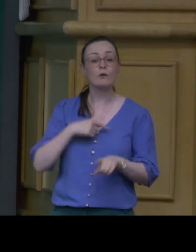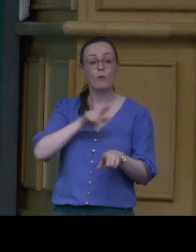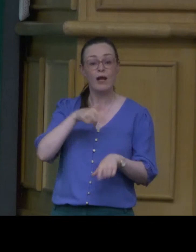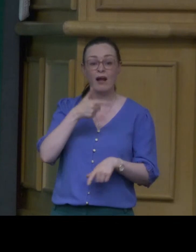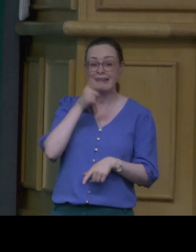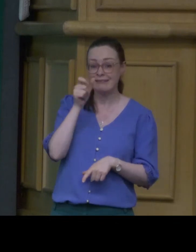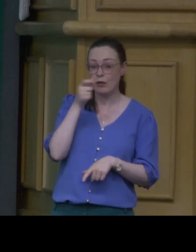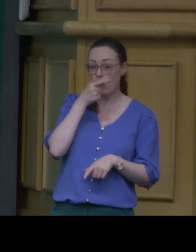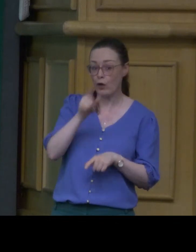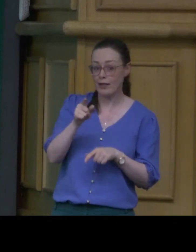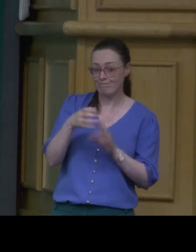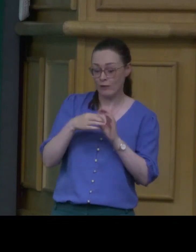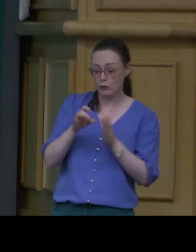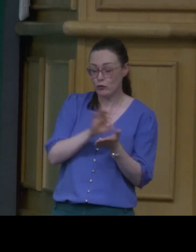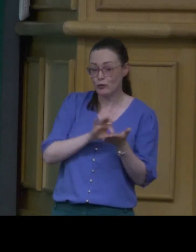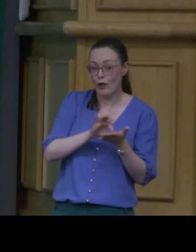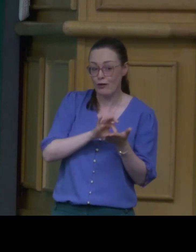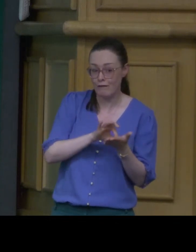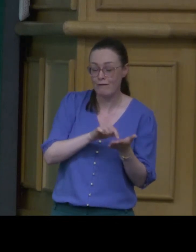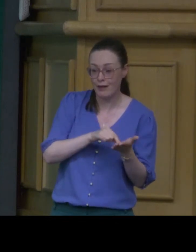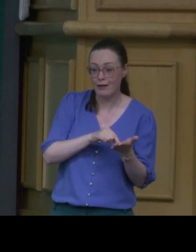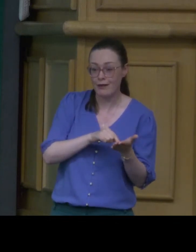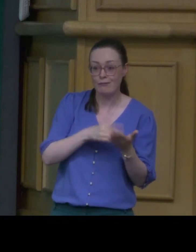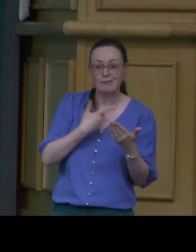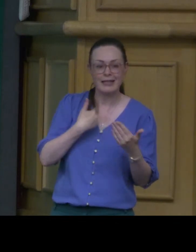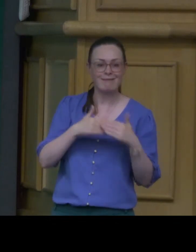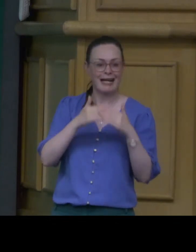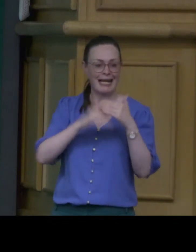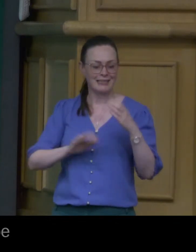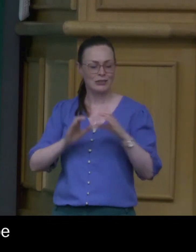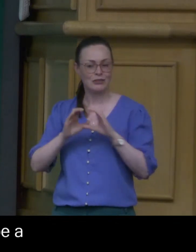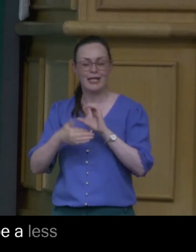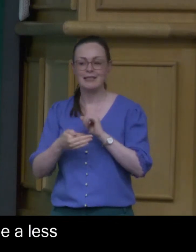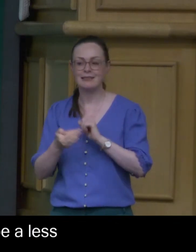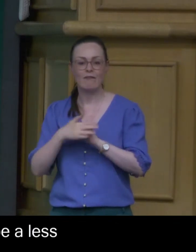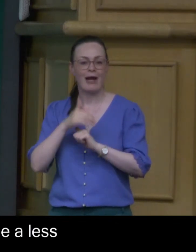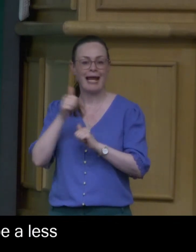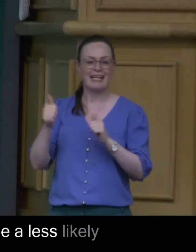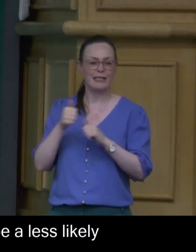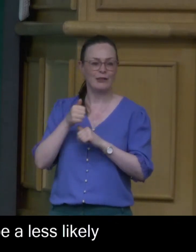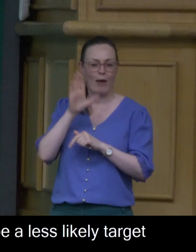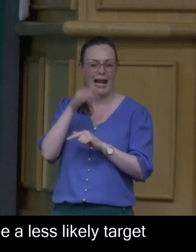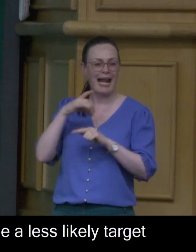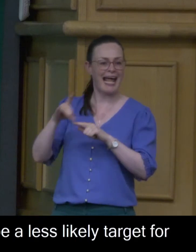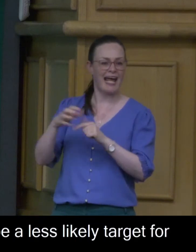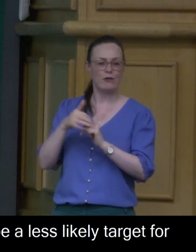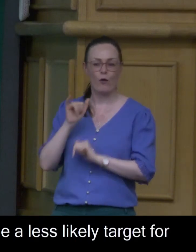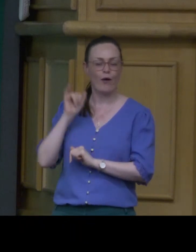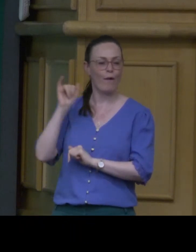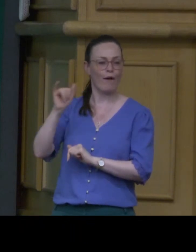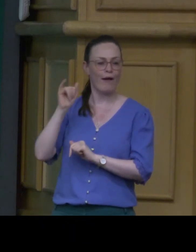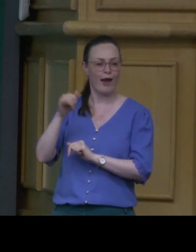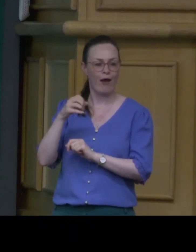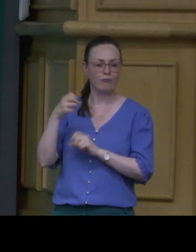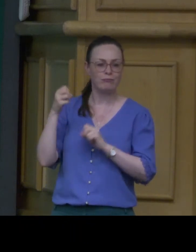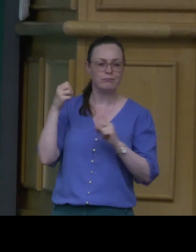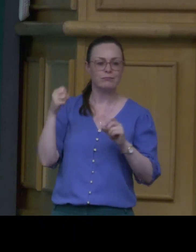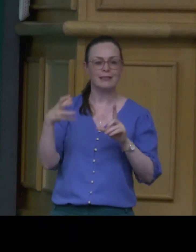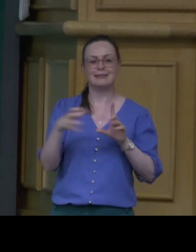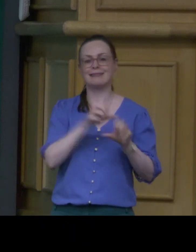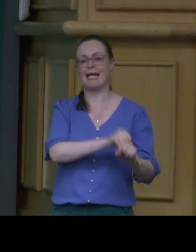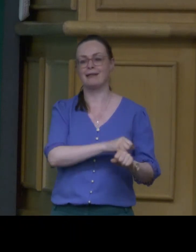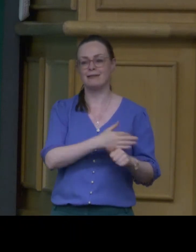of geography to be a less likely target for any land-based or even air-based attack by